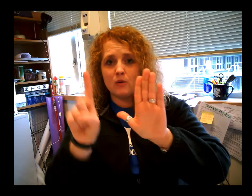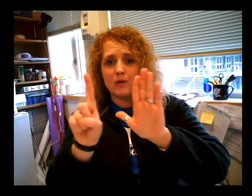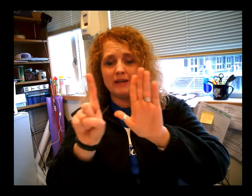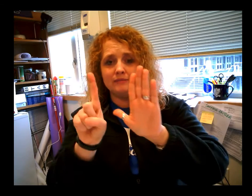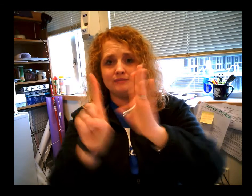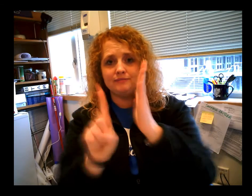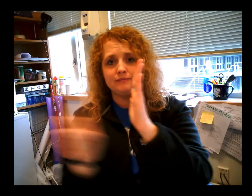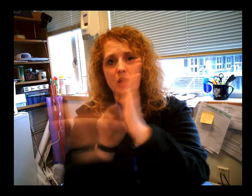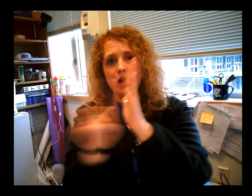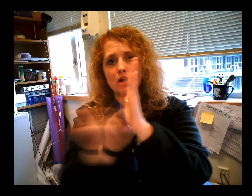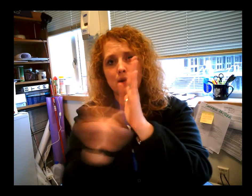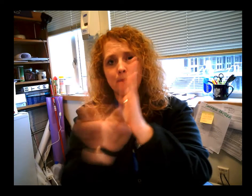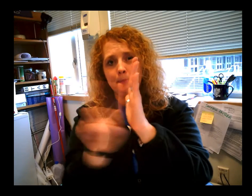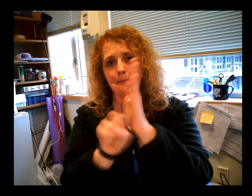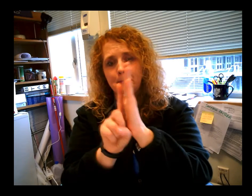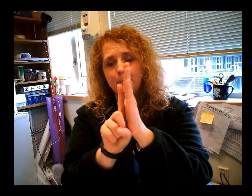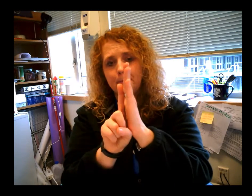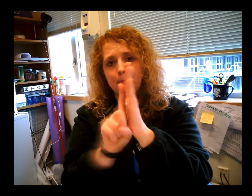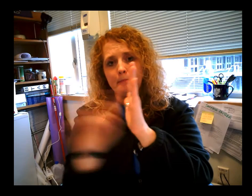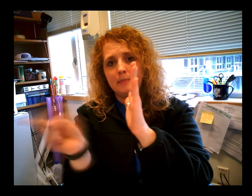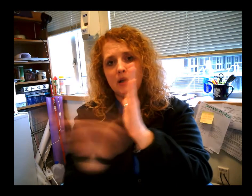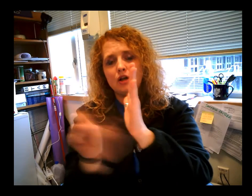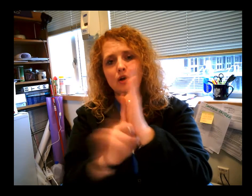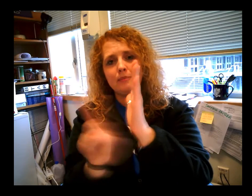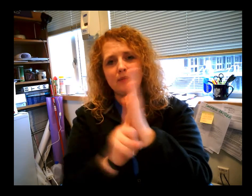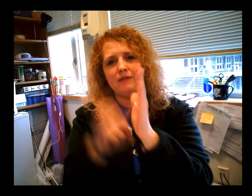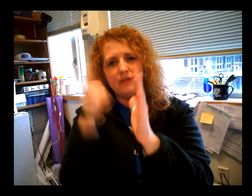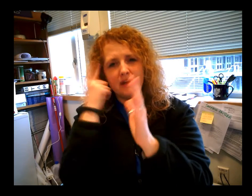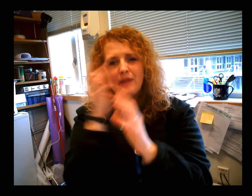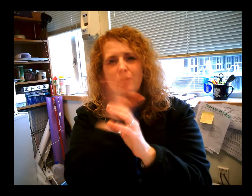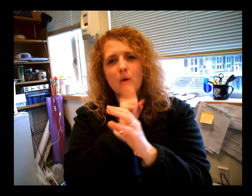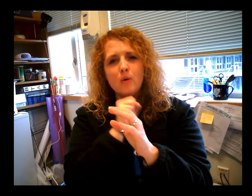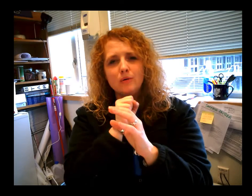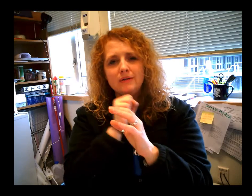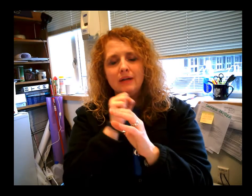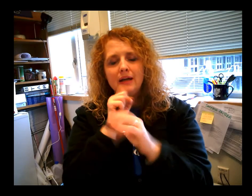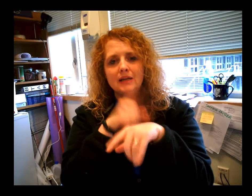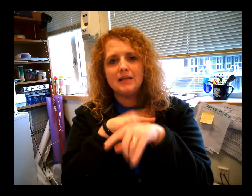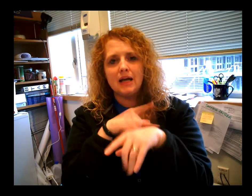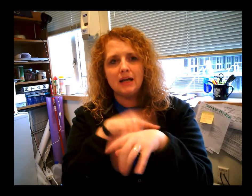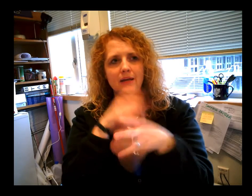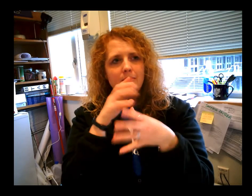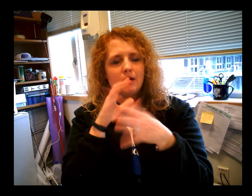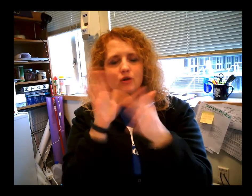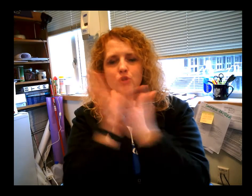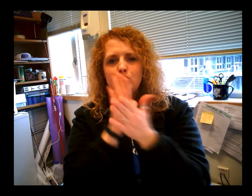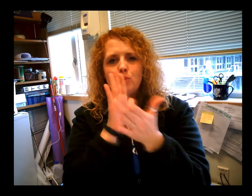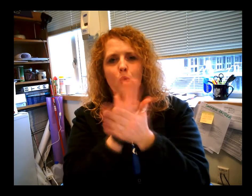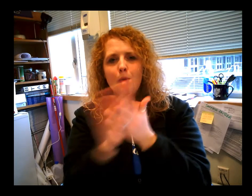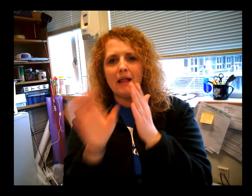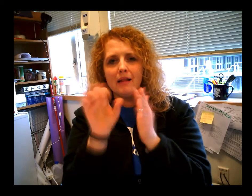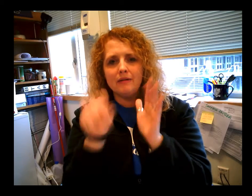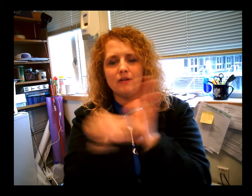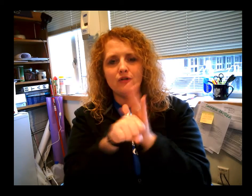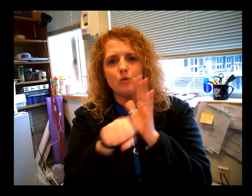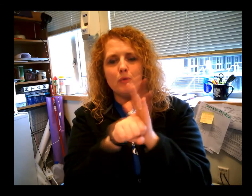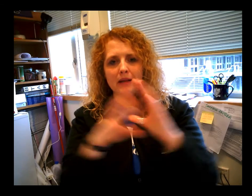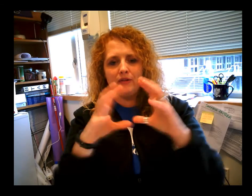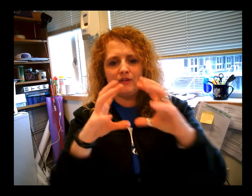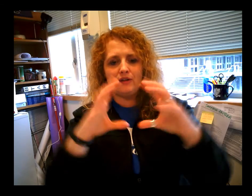1. Alarm. Alarm. If you think about the old time, the school bell, the school bells, there used to